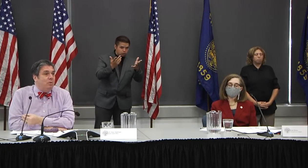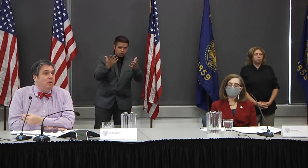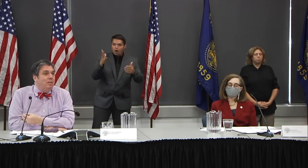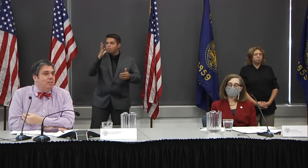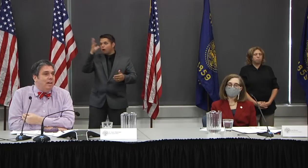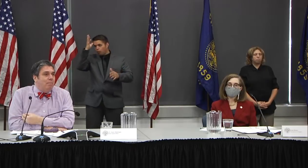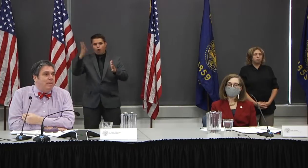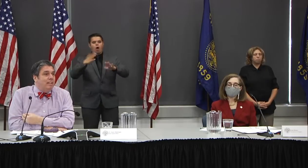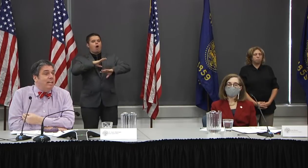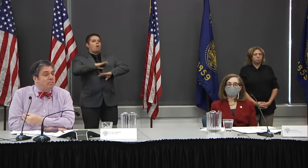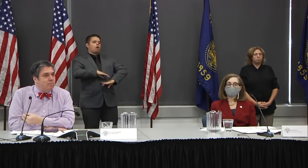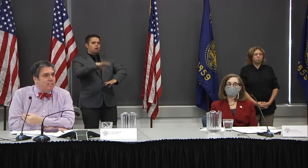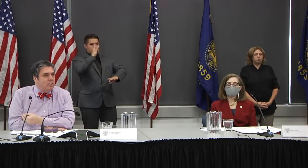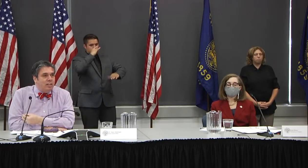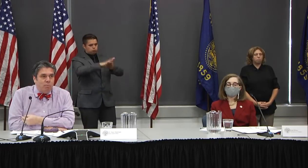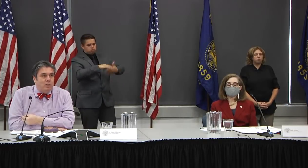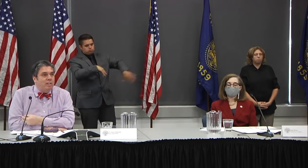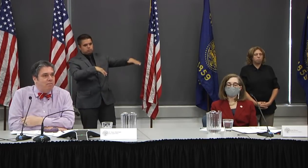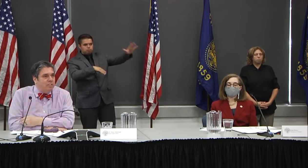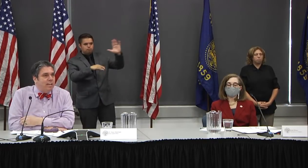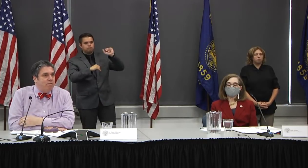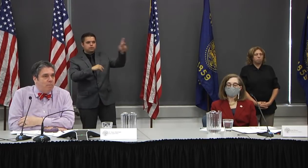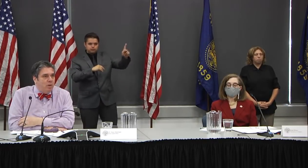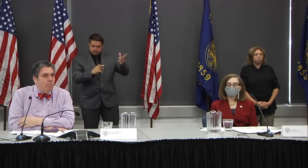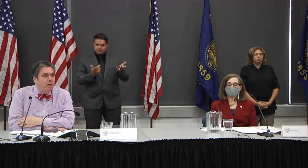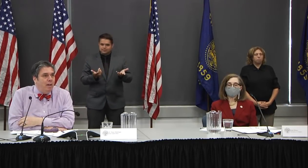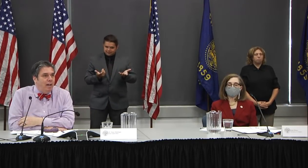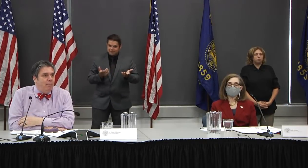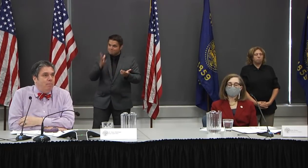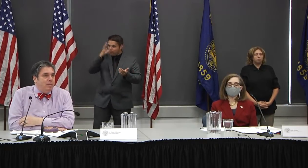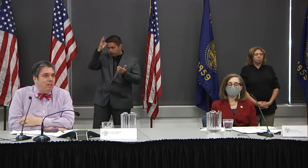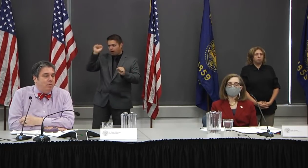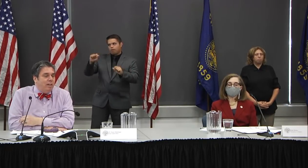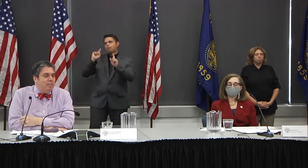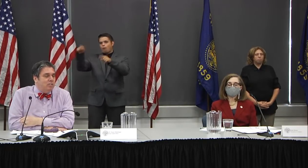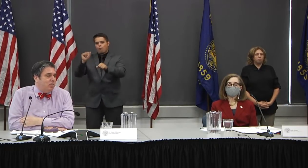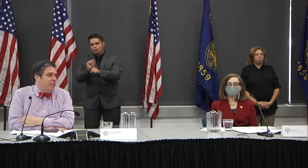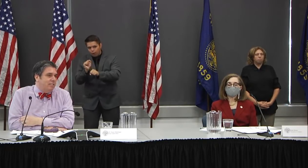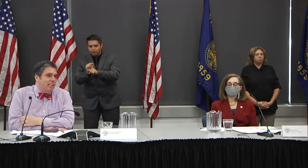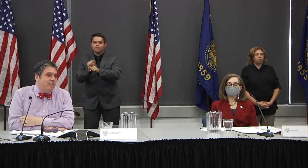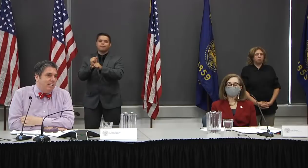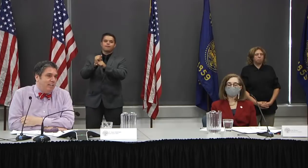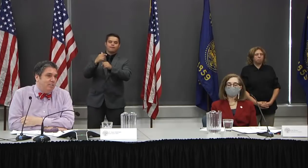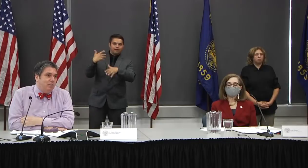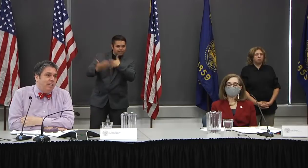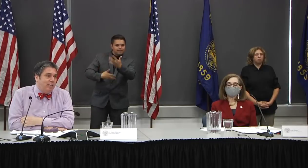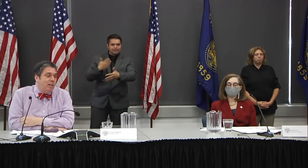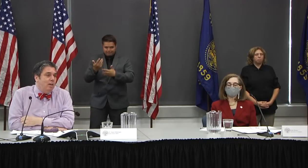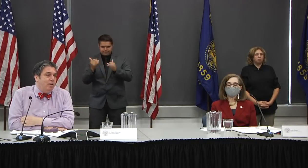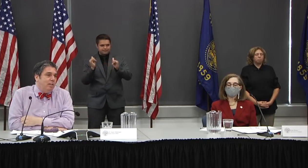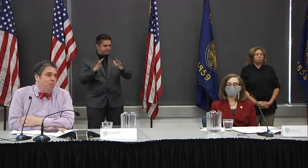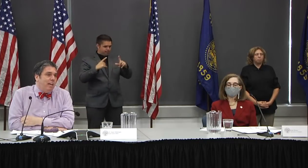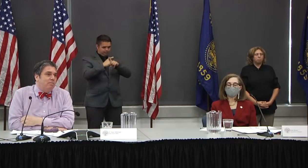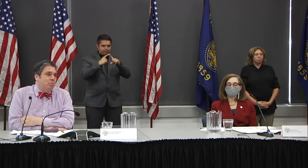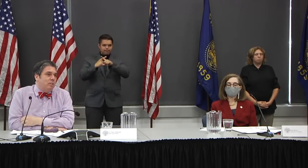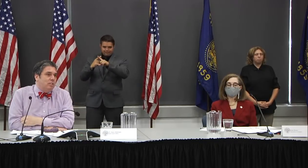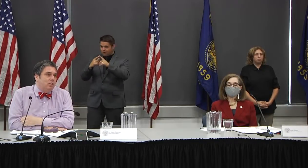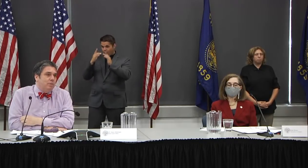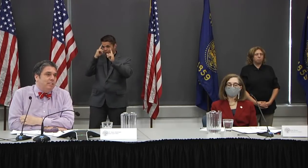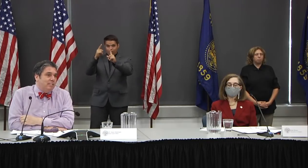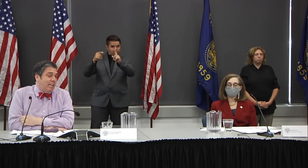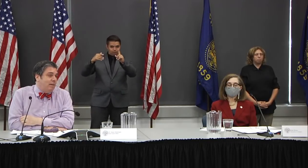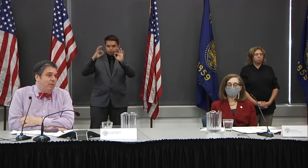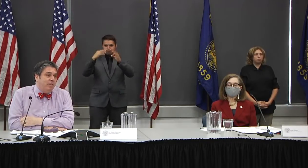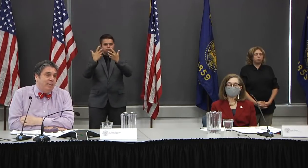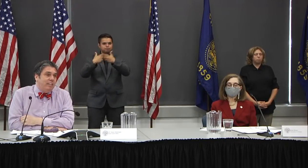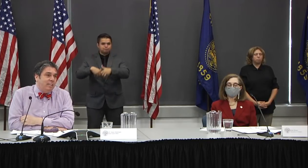stop, being classroom teacher and working full-time from home, with all the distractions that entails. So I think, we have some work to do,